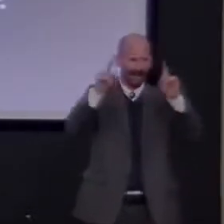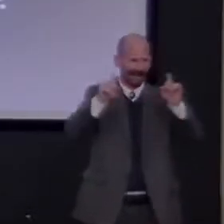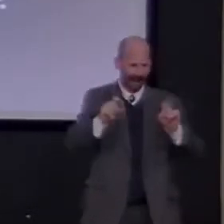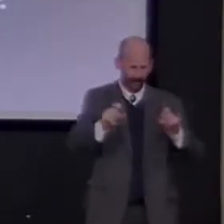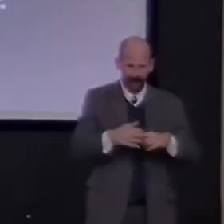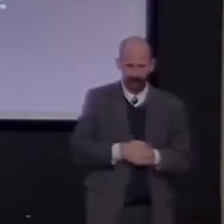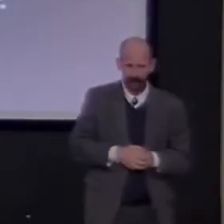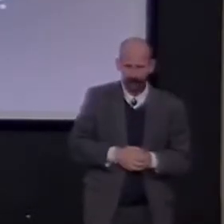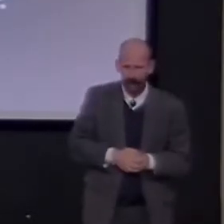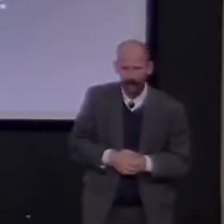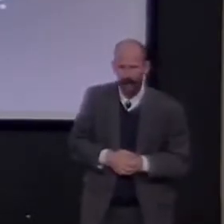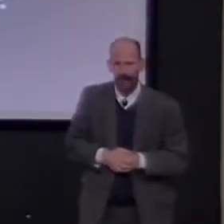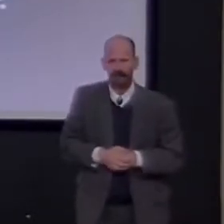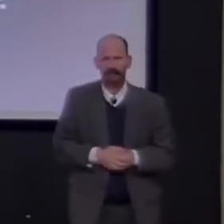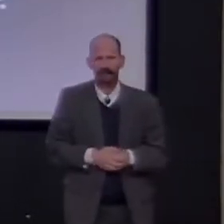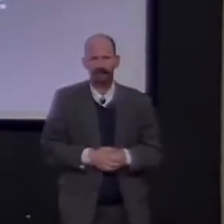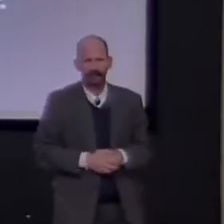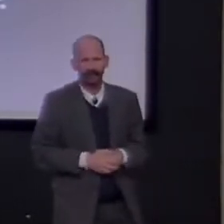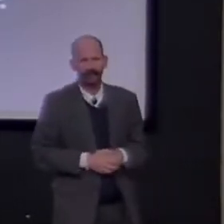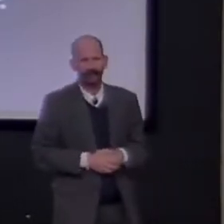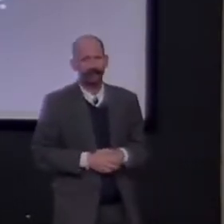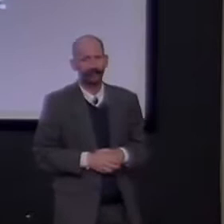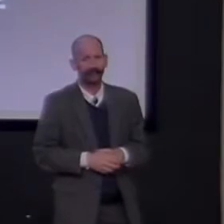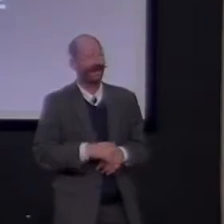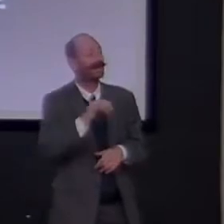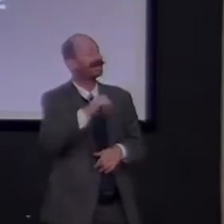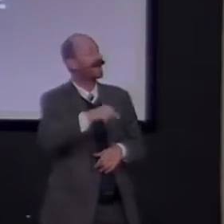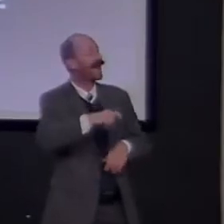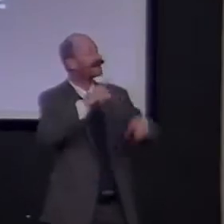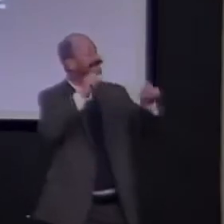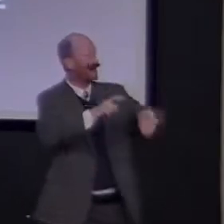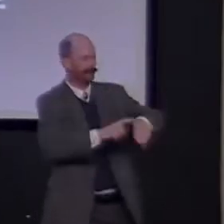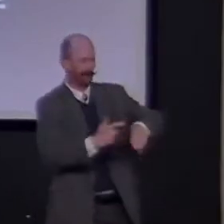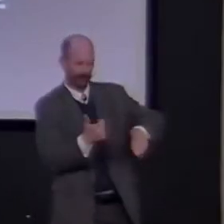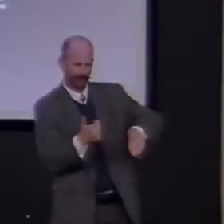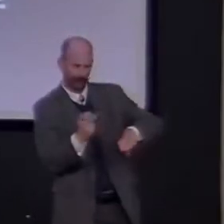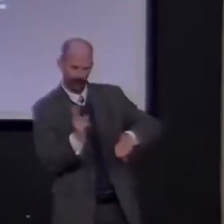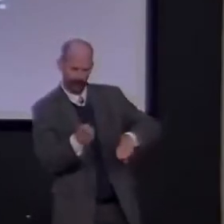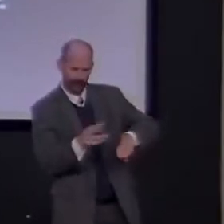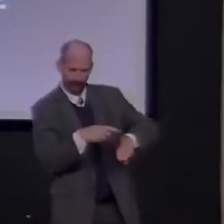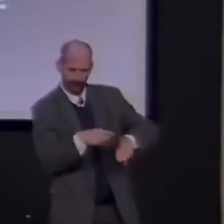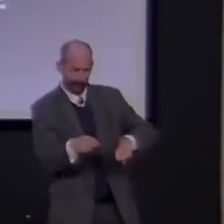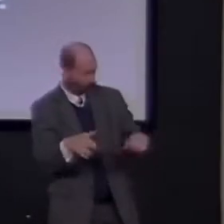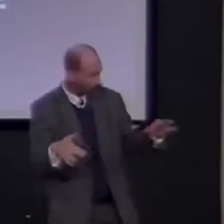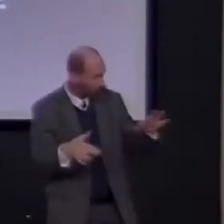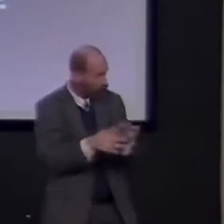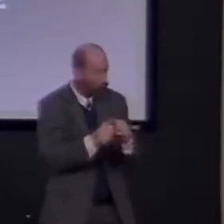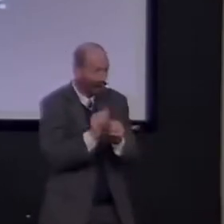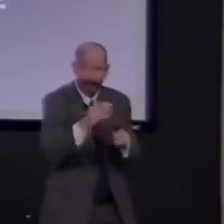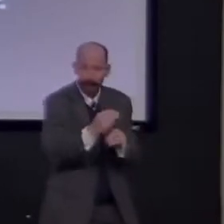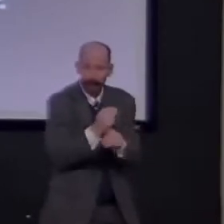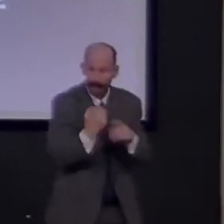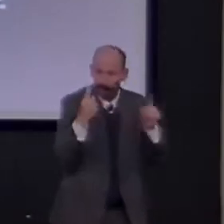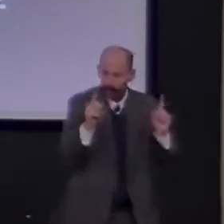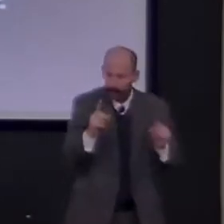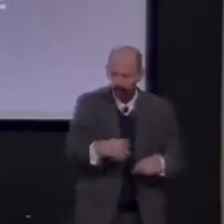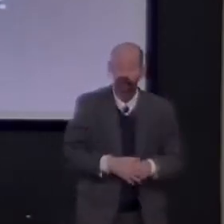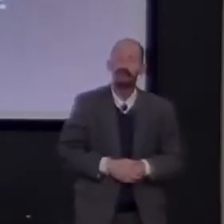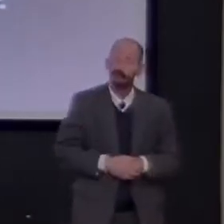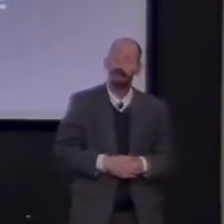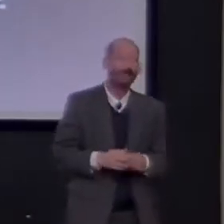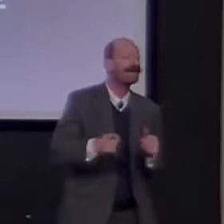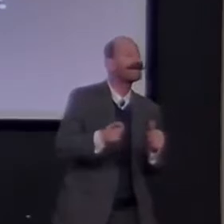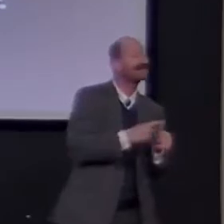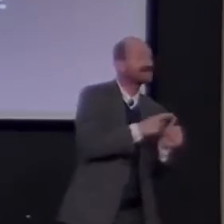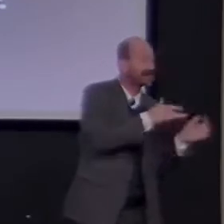Nadia asked is, does this 2-minute magnitude processing test correlate with math achievement? And in her first study, she studied a large